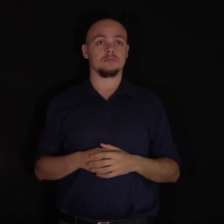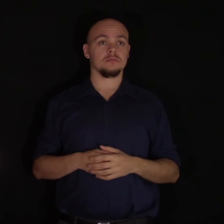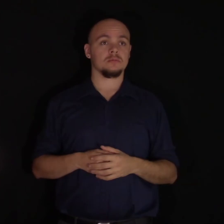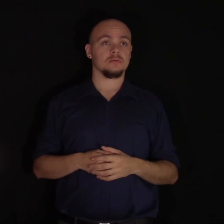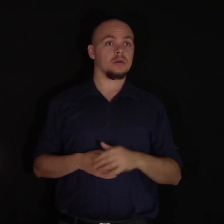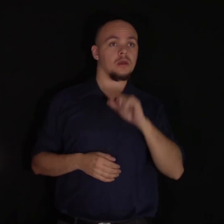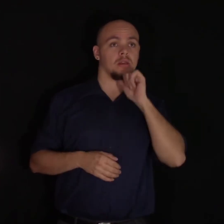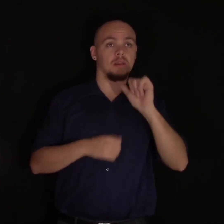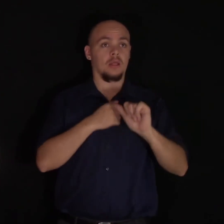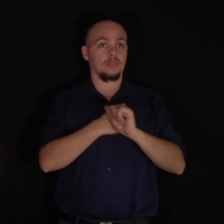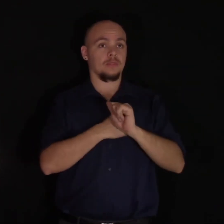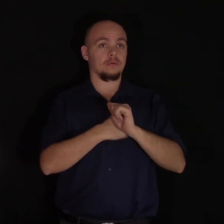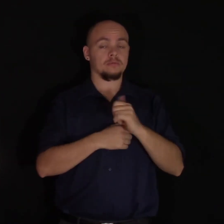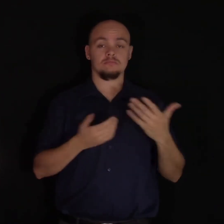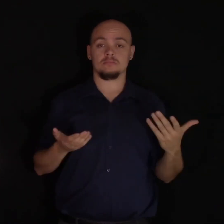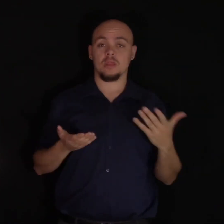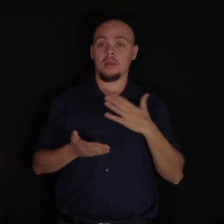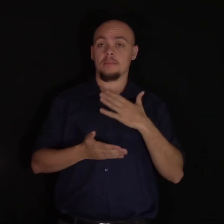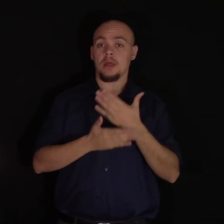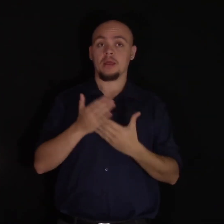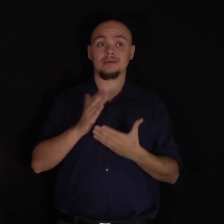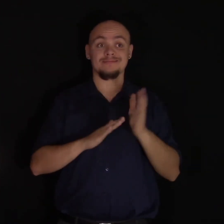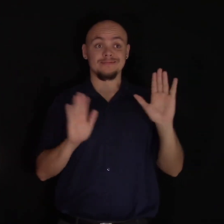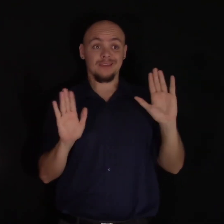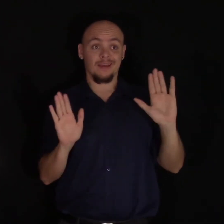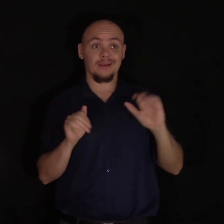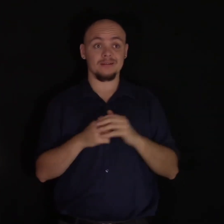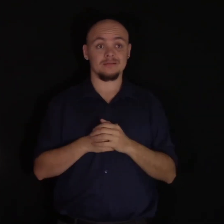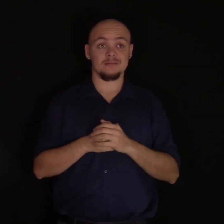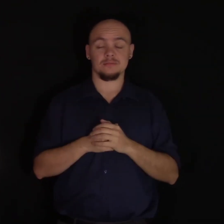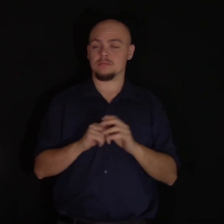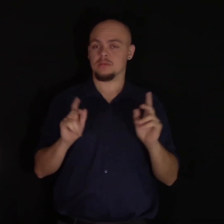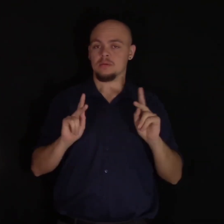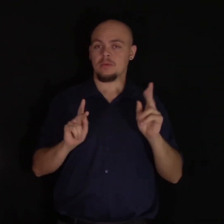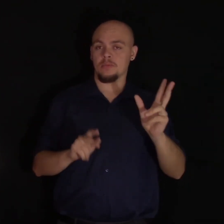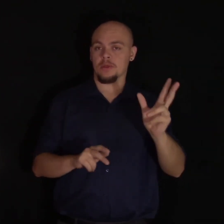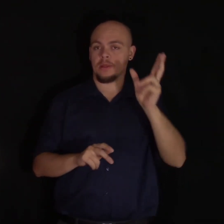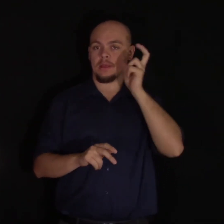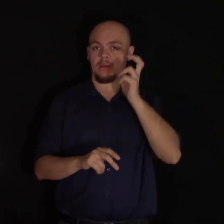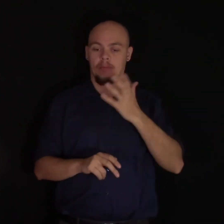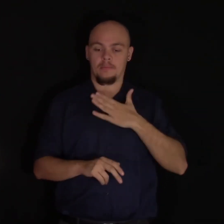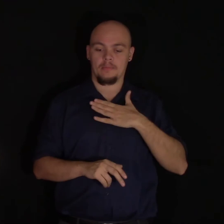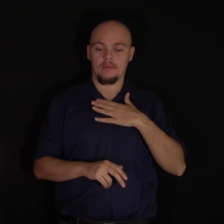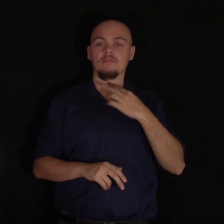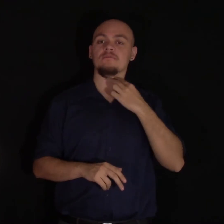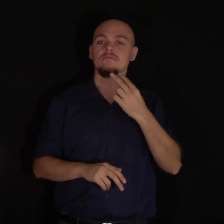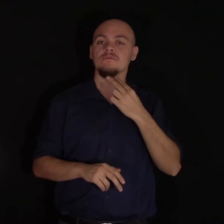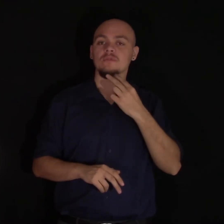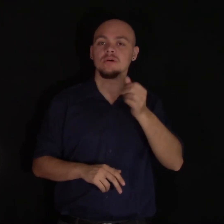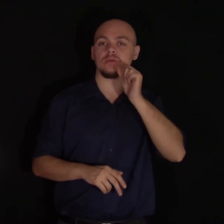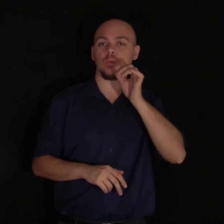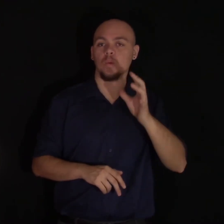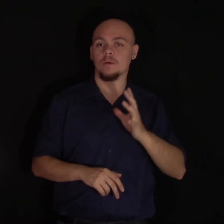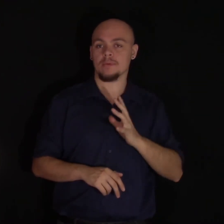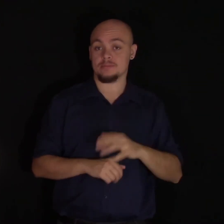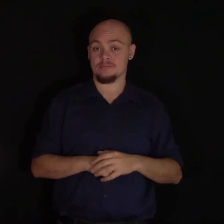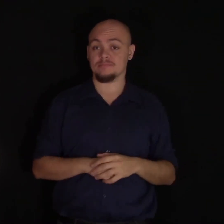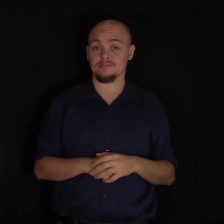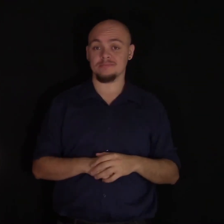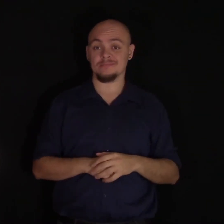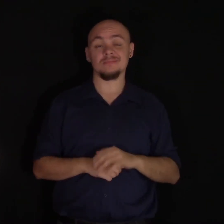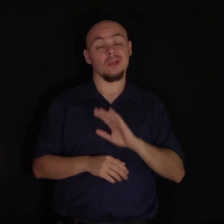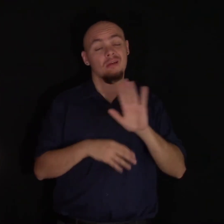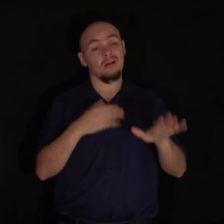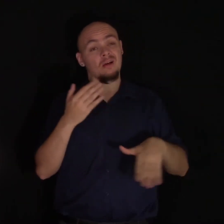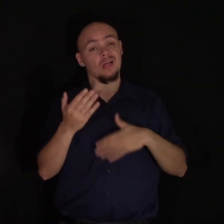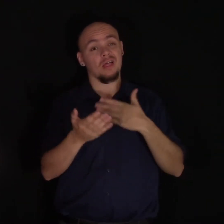as possible, putting out my hands and saying hello, just so that people could hear my feminine voice. This all gets pretty exhausting,